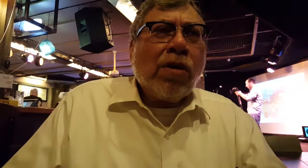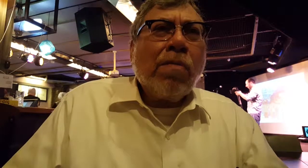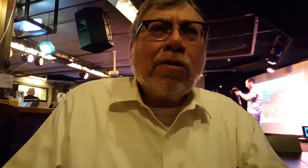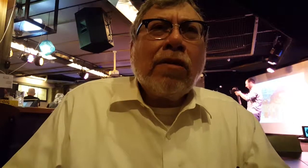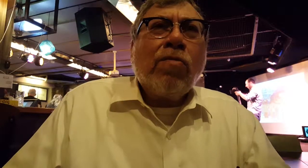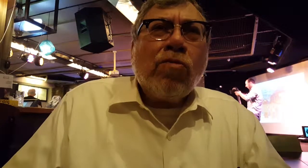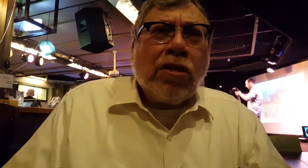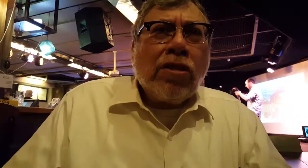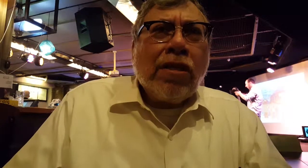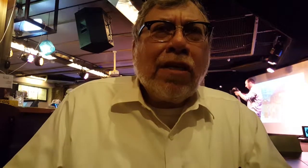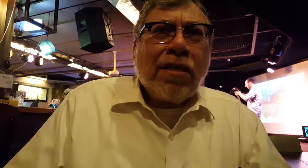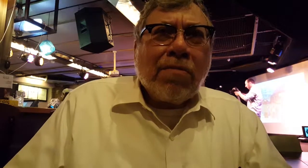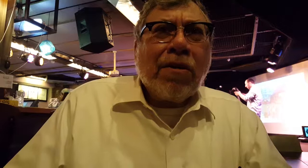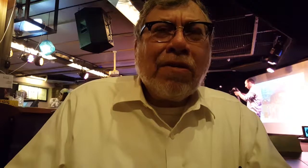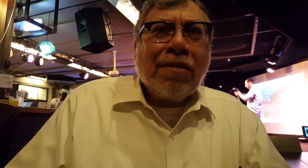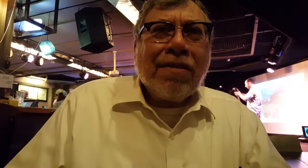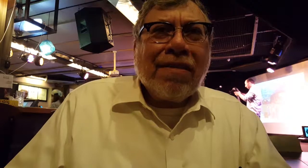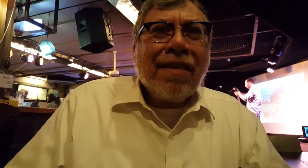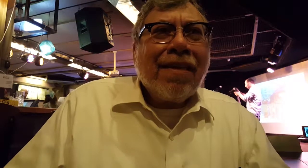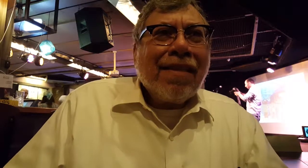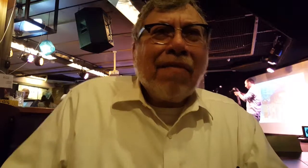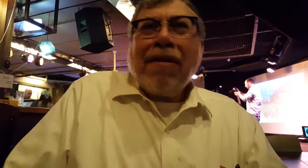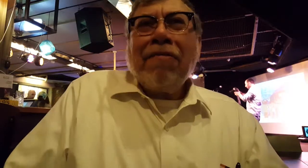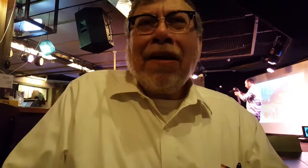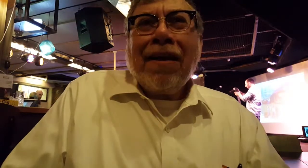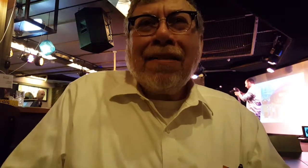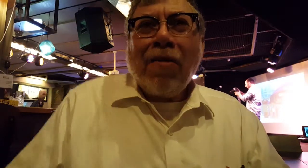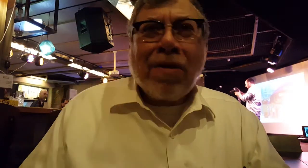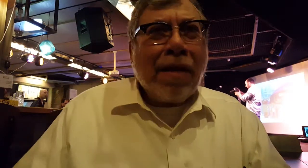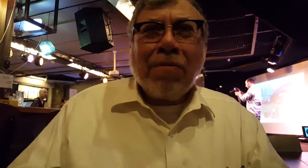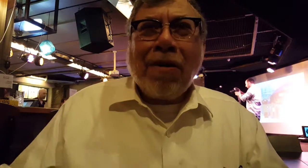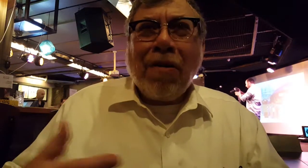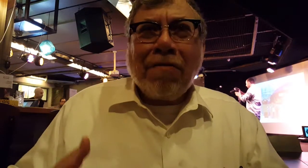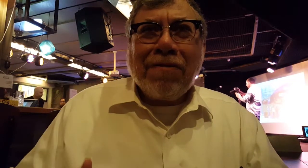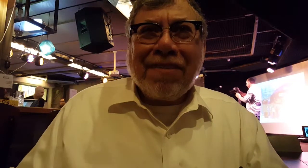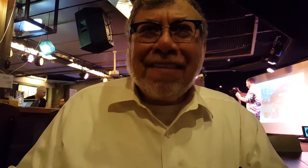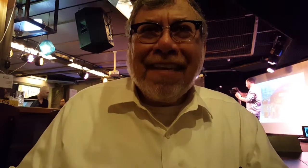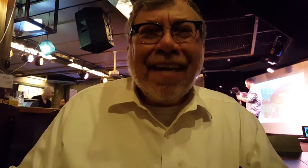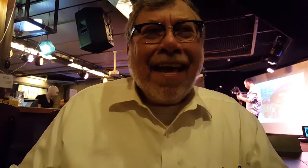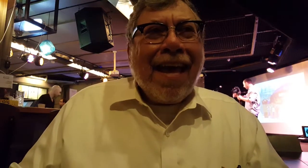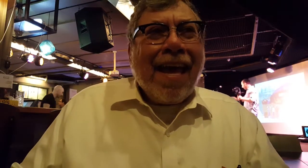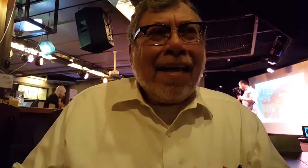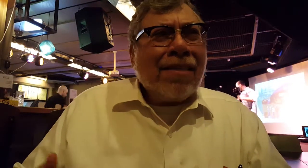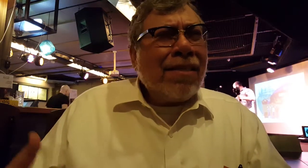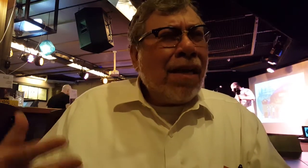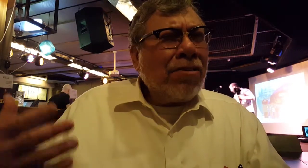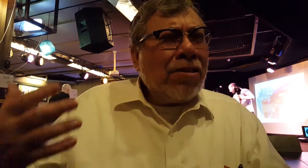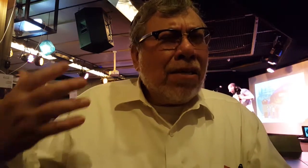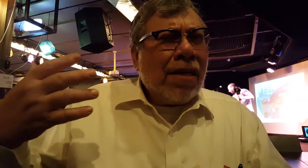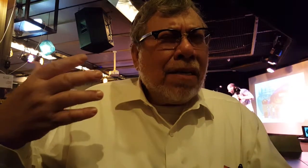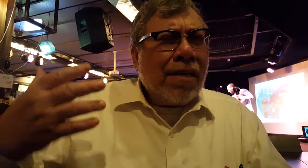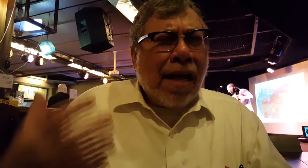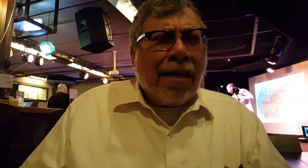most enriching experiences that I've ever had. They all came to my office, and such